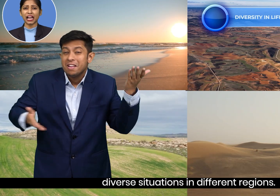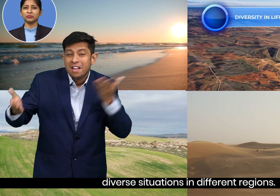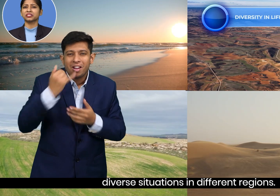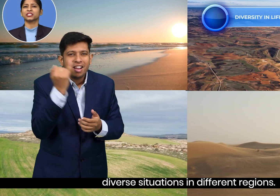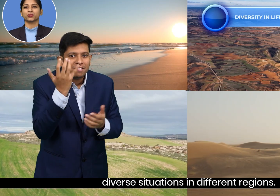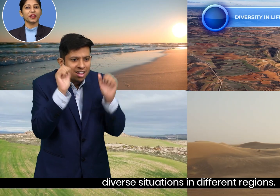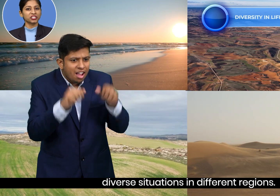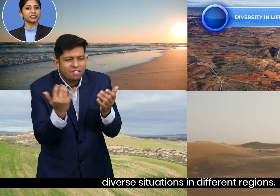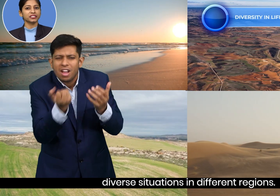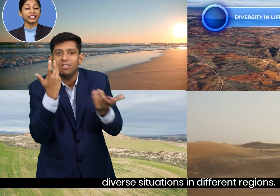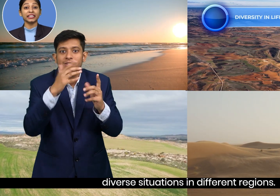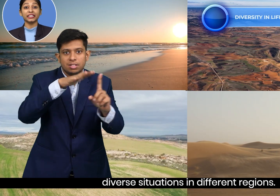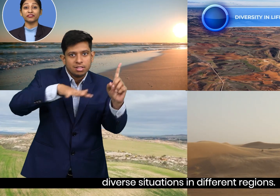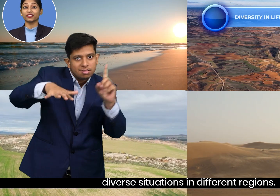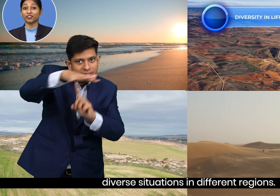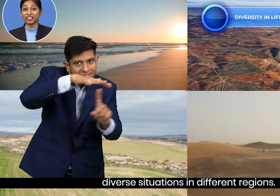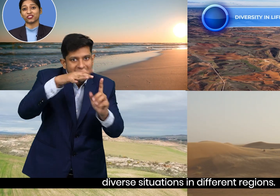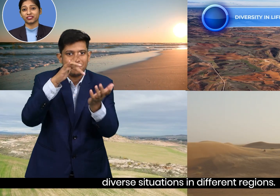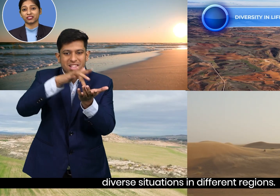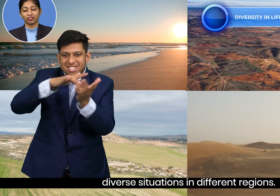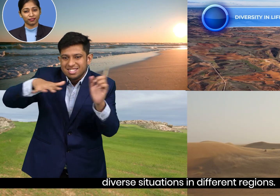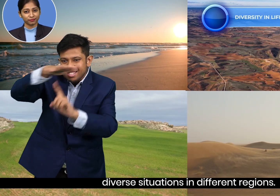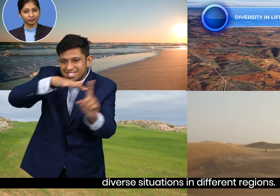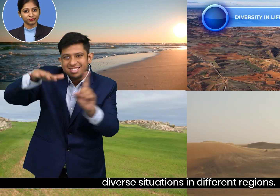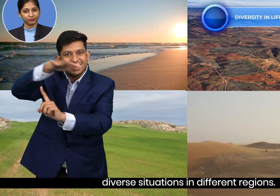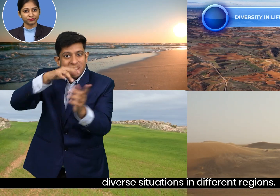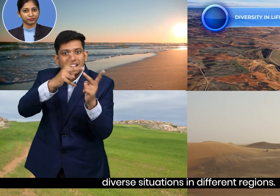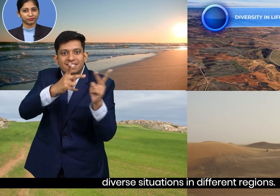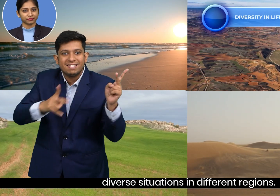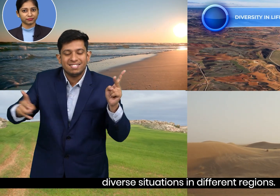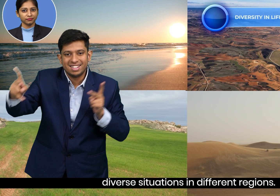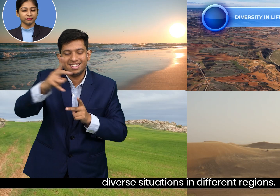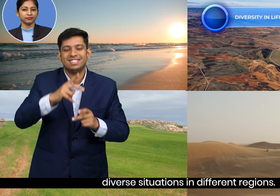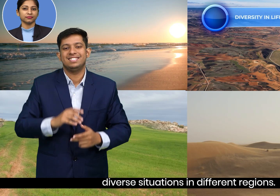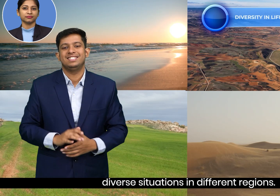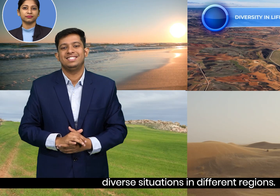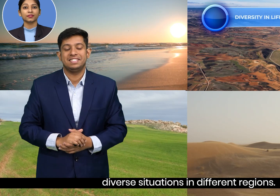find diverse situations in different regions.